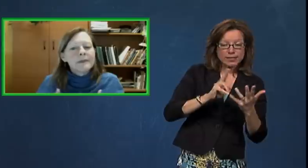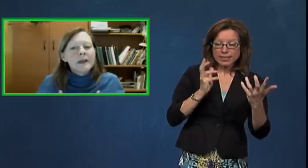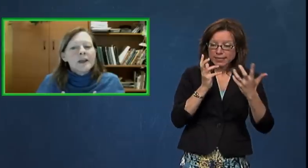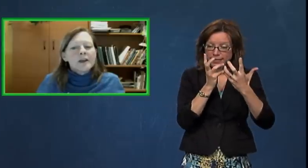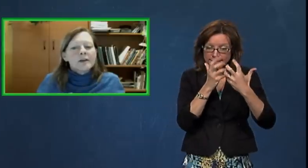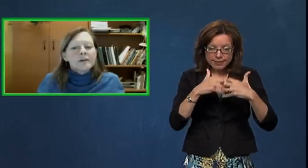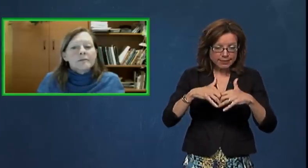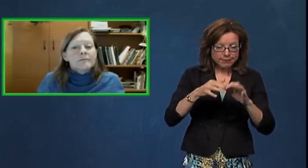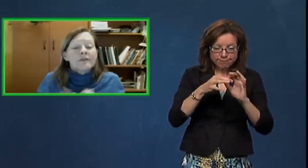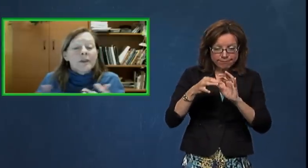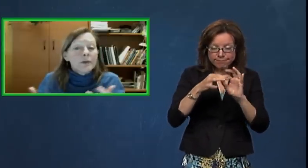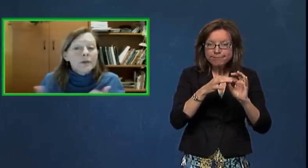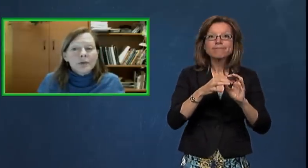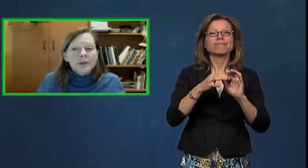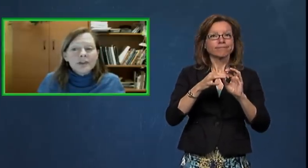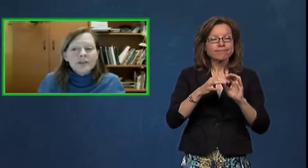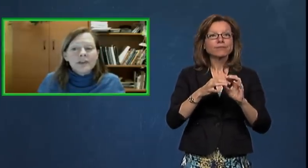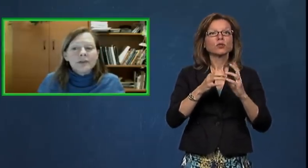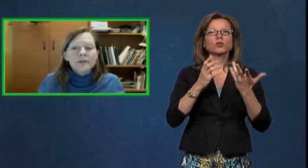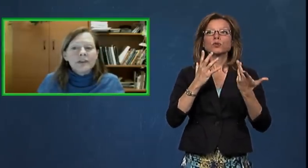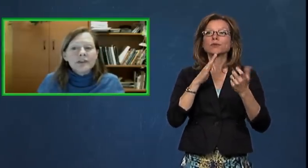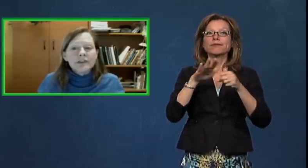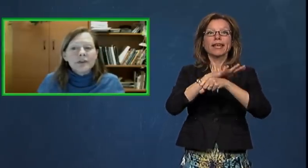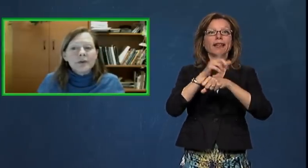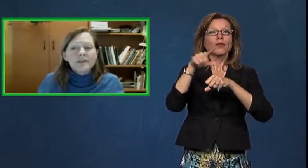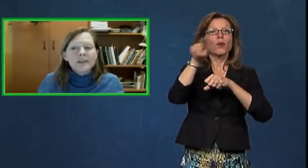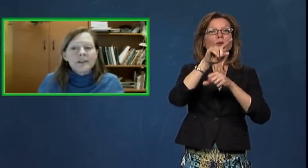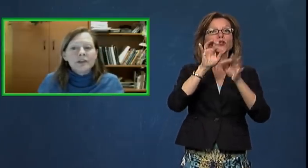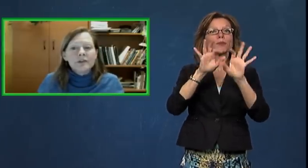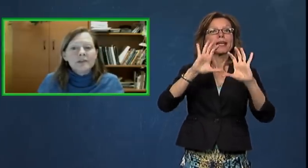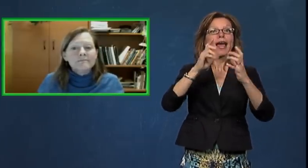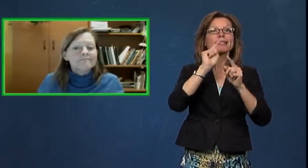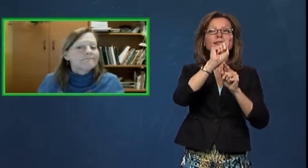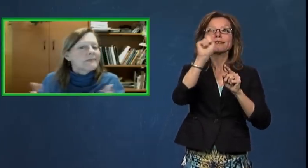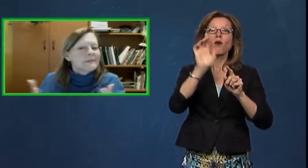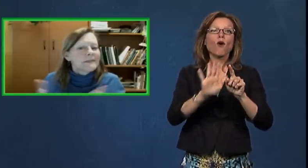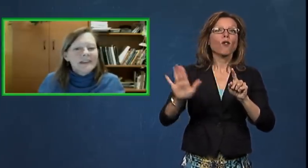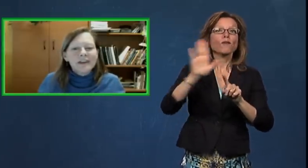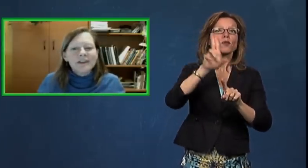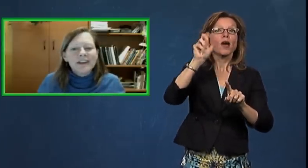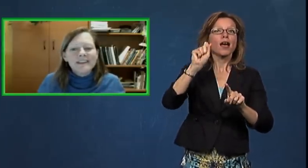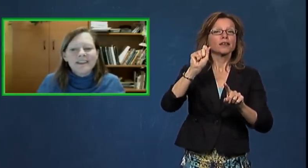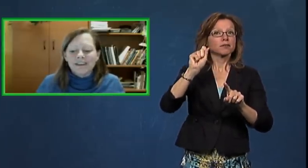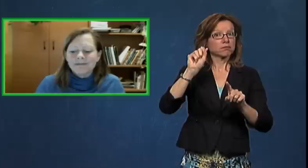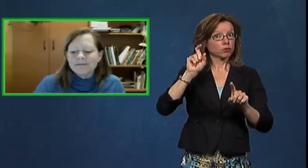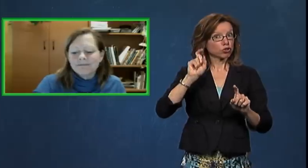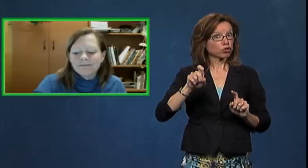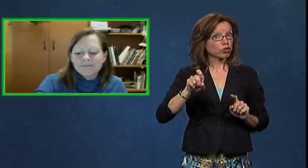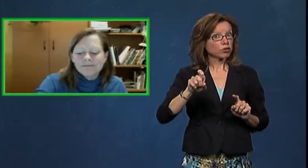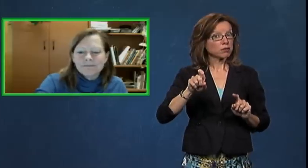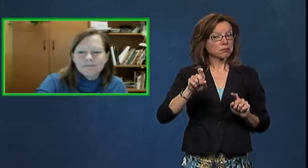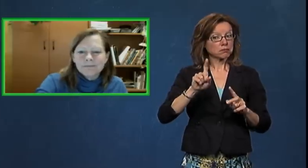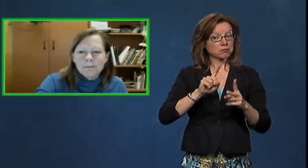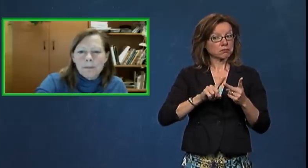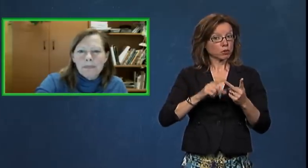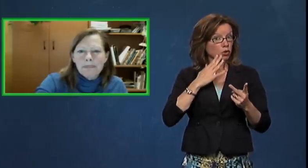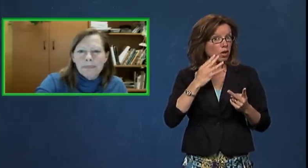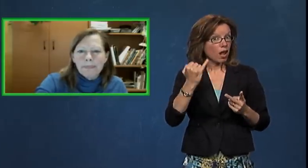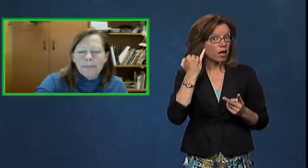to fill the shortages at universities across the country? Is that a good idea?